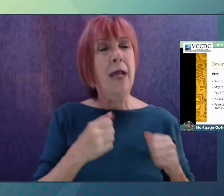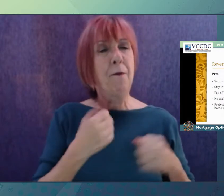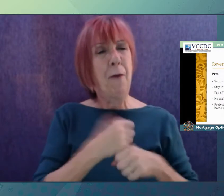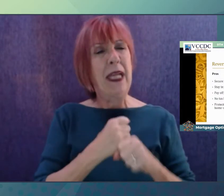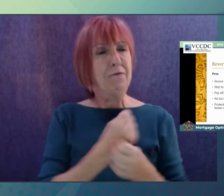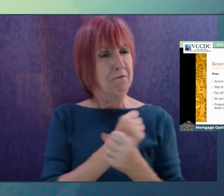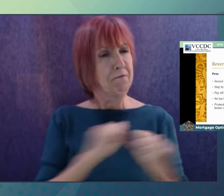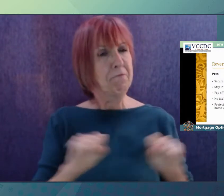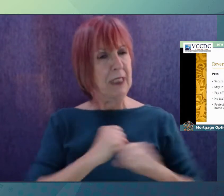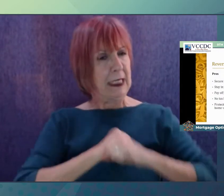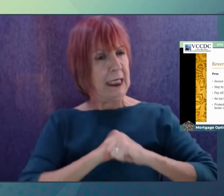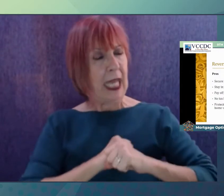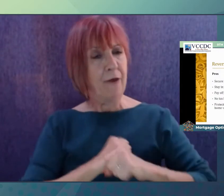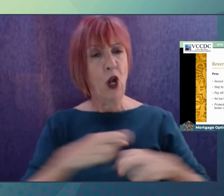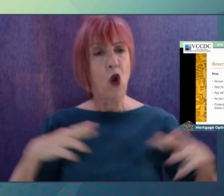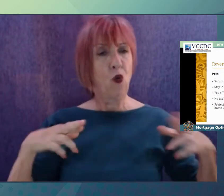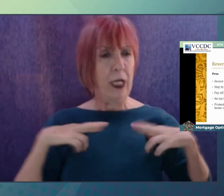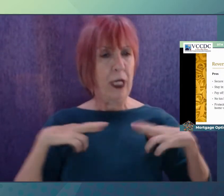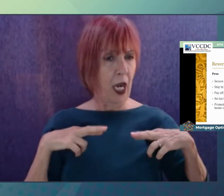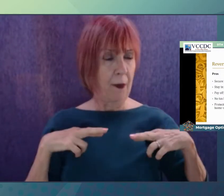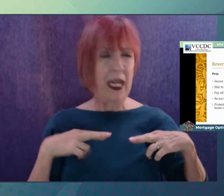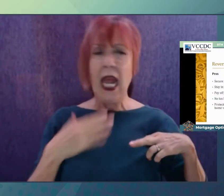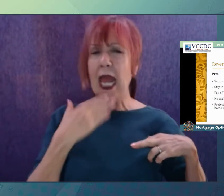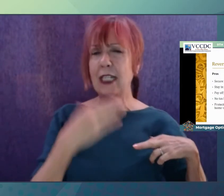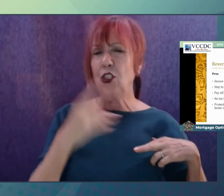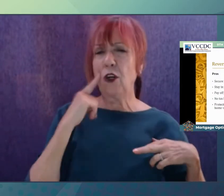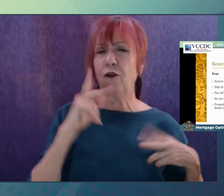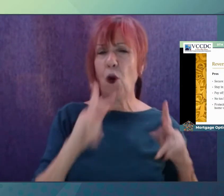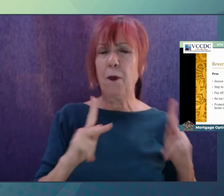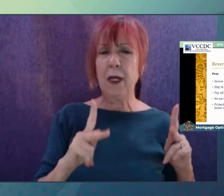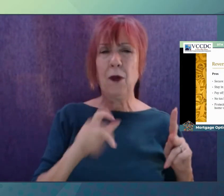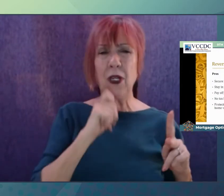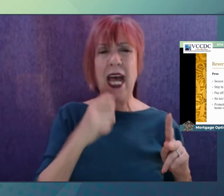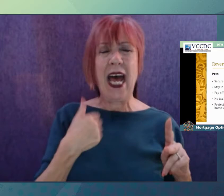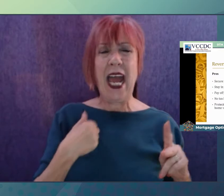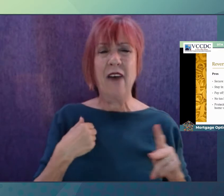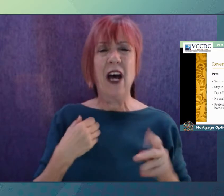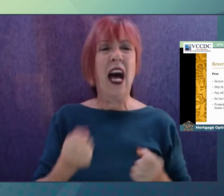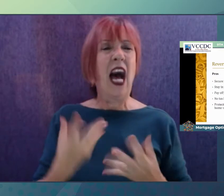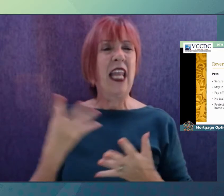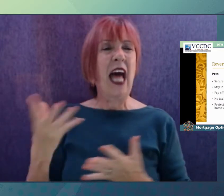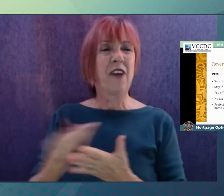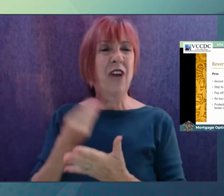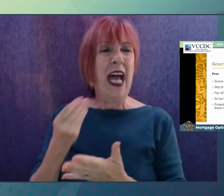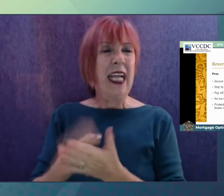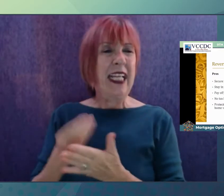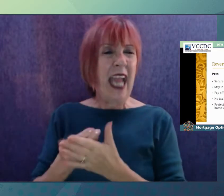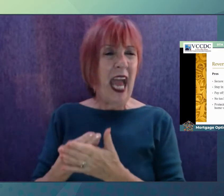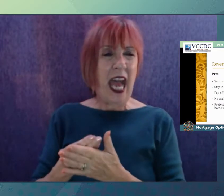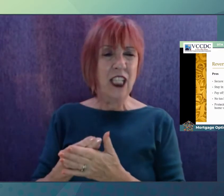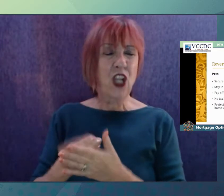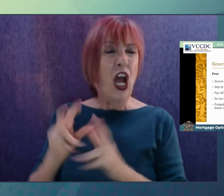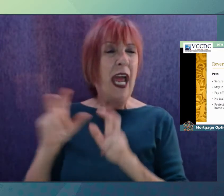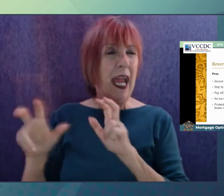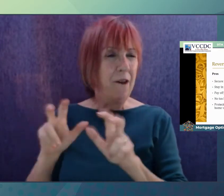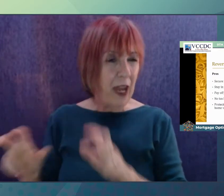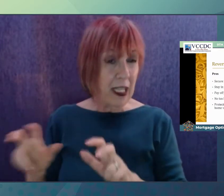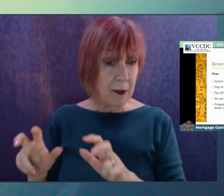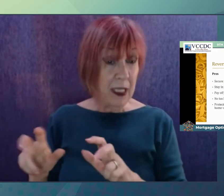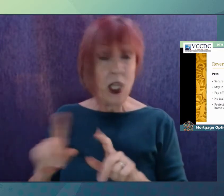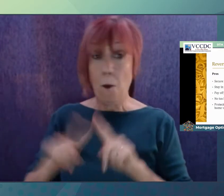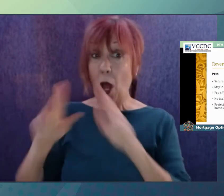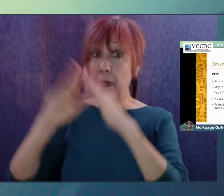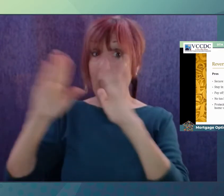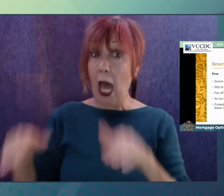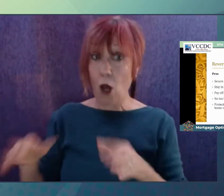Reverse mortgages are ideal for retirees who don't have a lot of cash savings or investments, but who have a lot of wealth built up in their